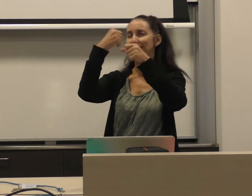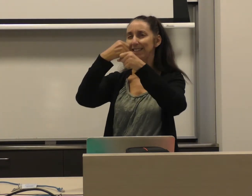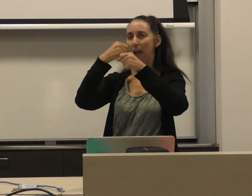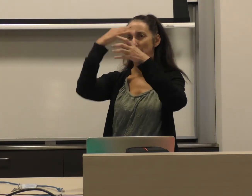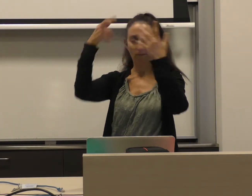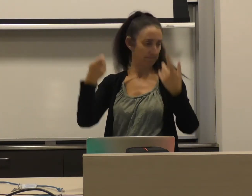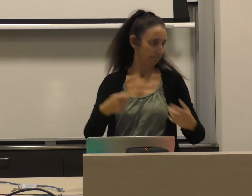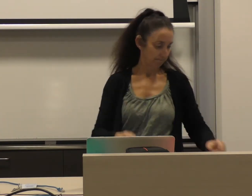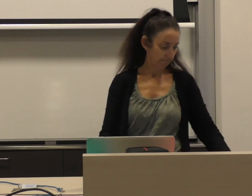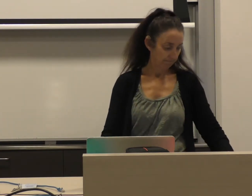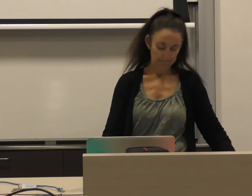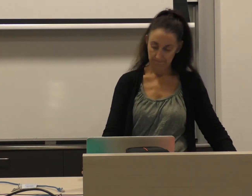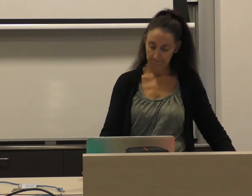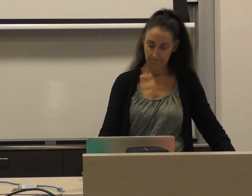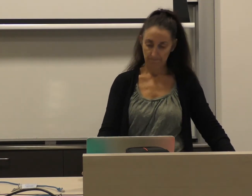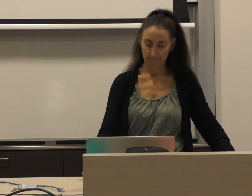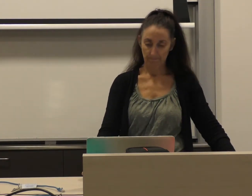So, some examples.